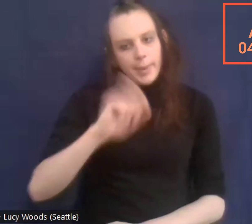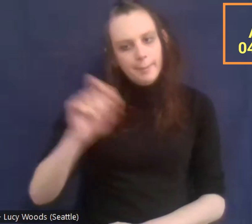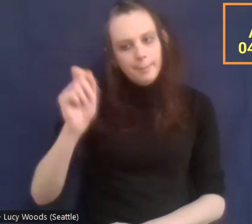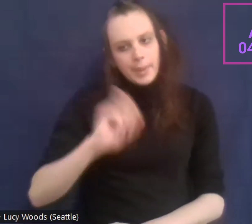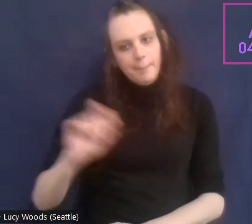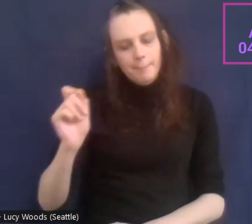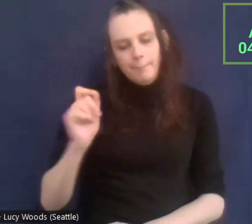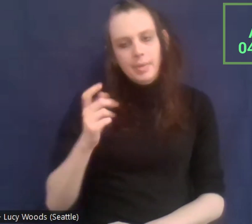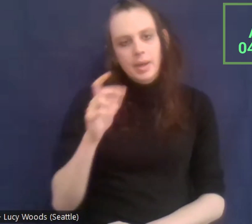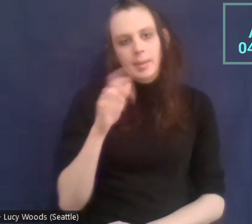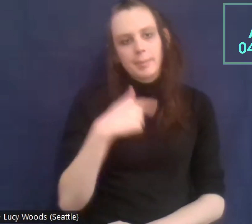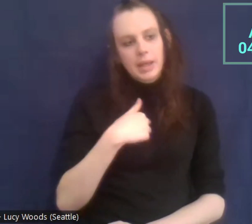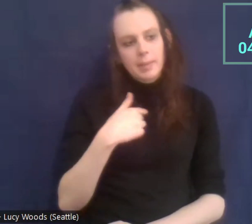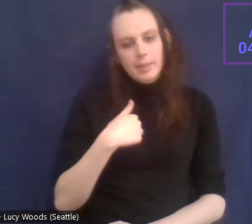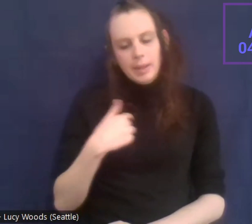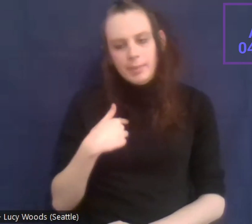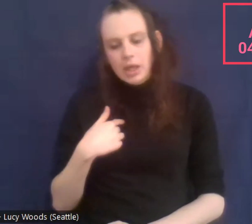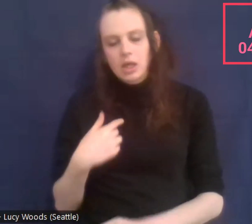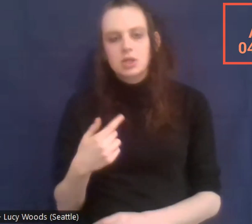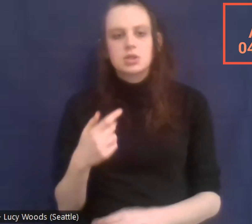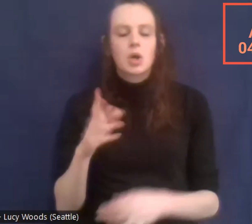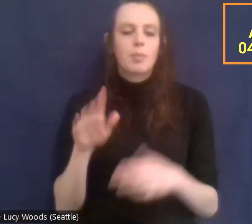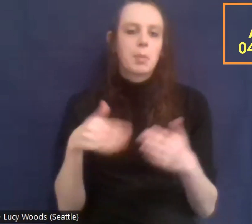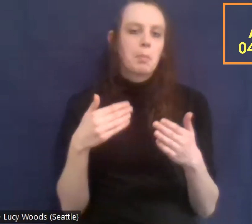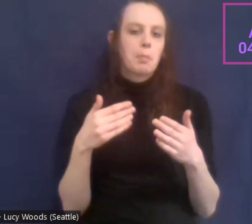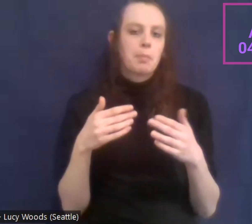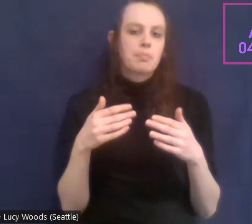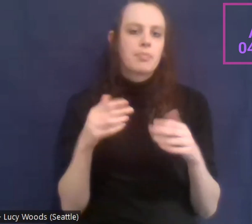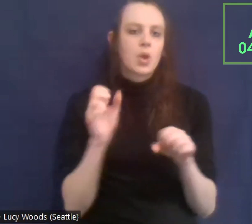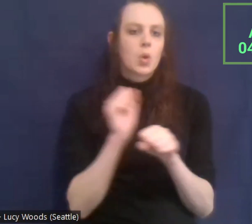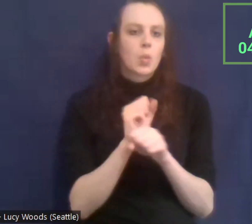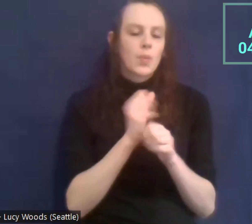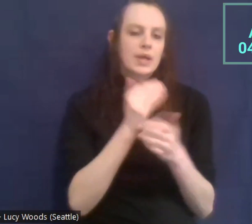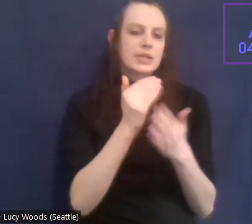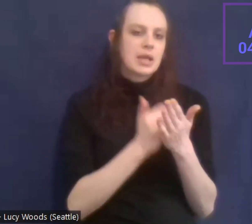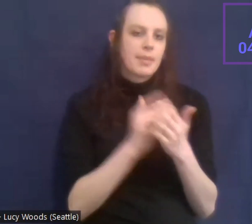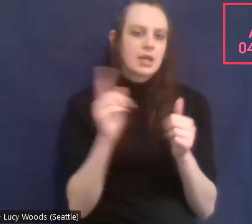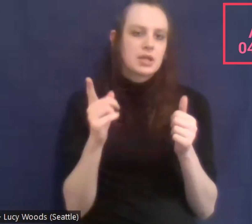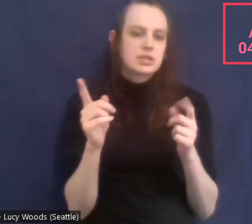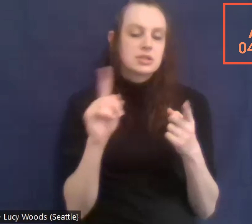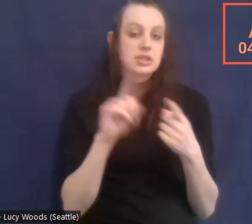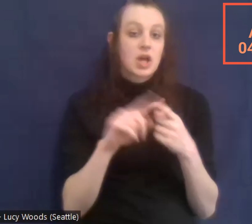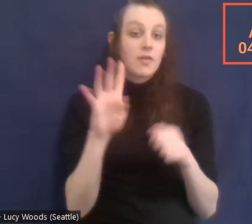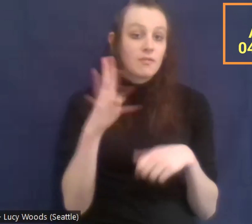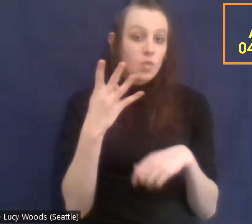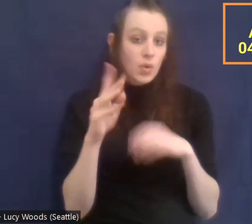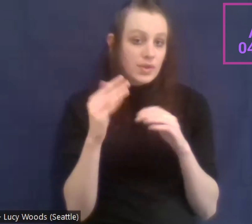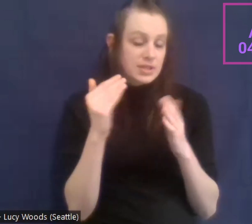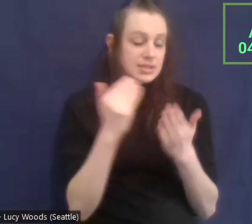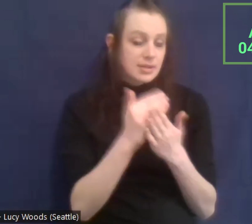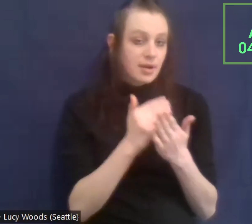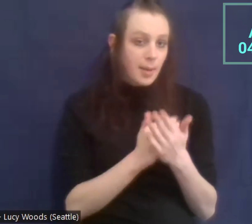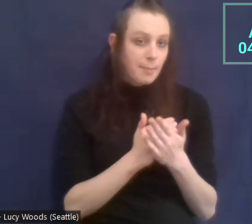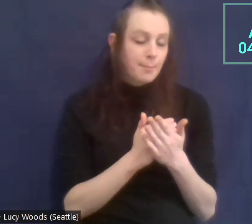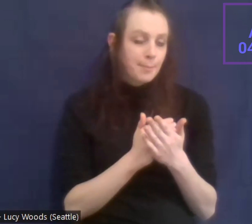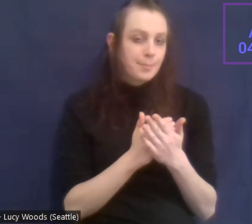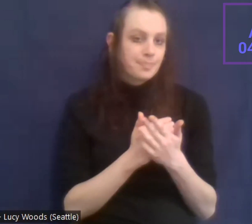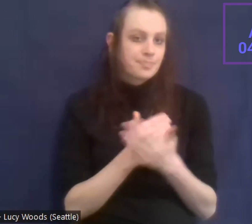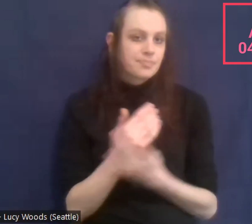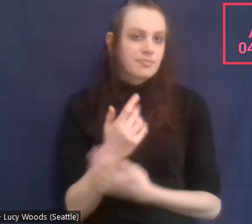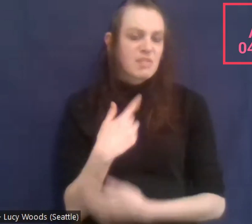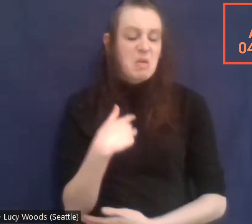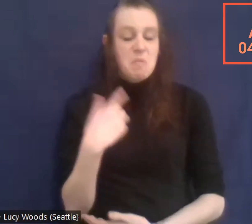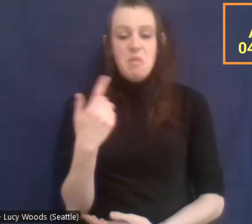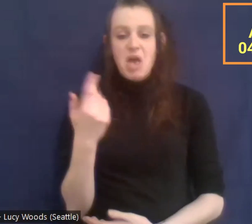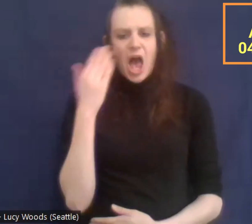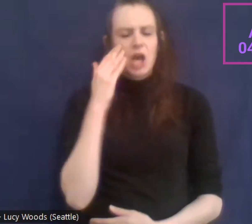I got to a fourth step in there because they had some kind of semblance of 12-step stuff in there. And I was like, I know all this